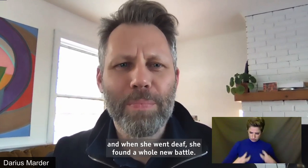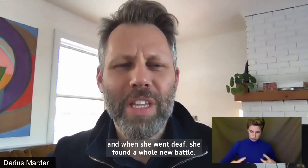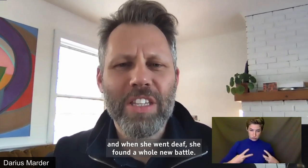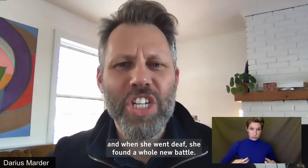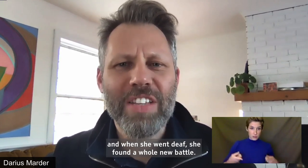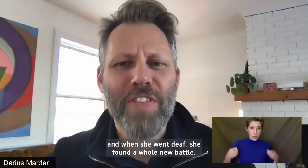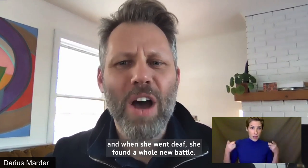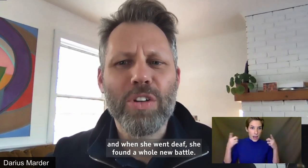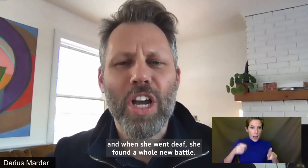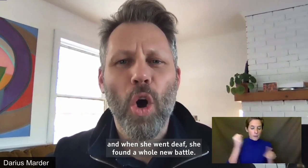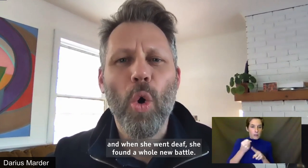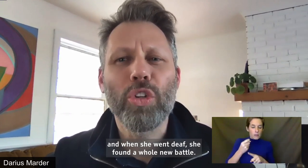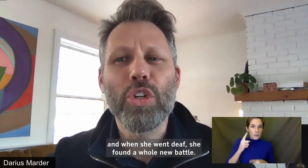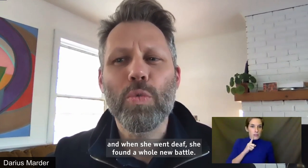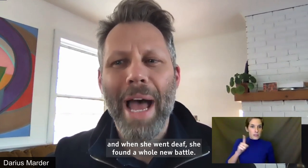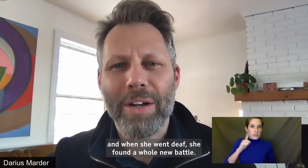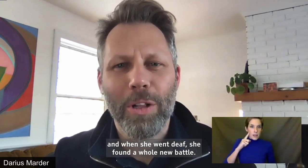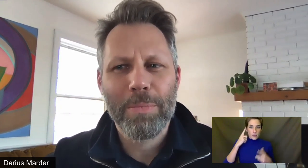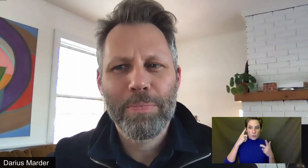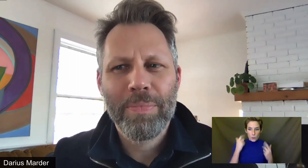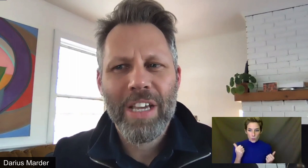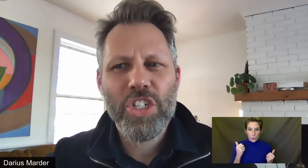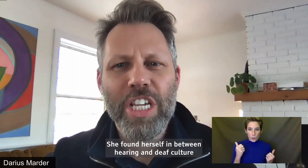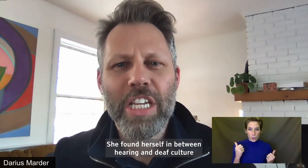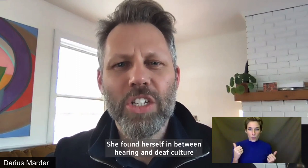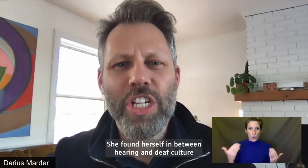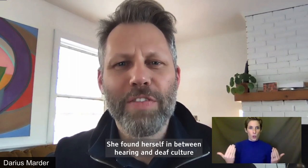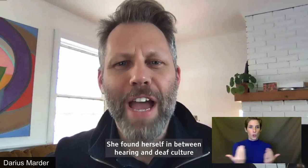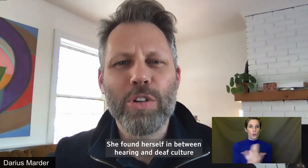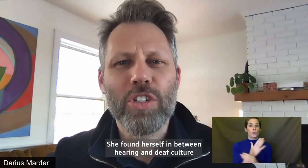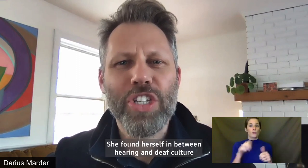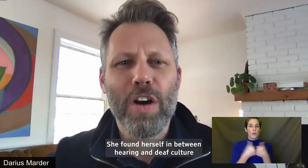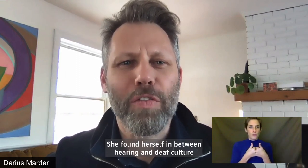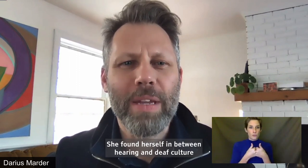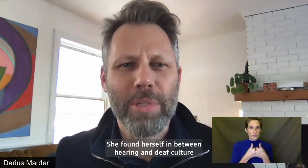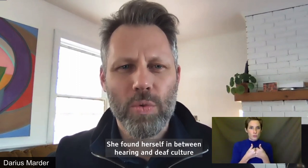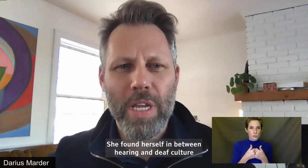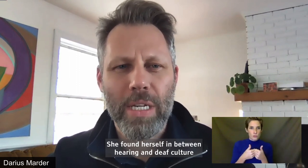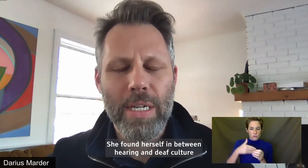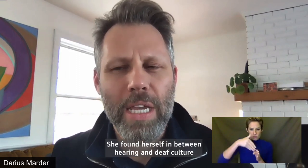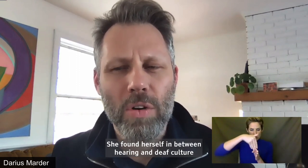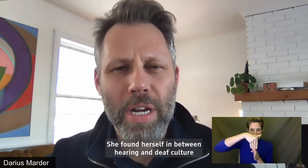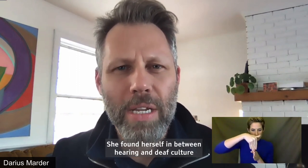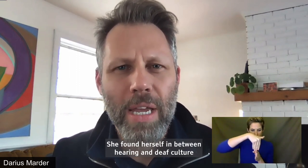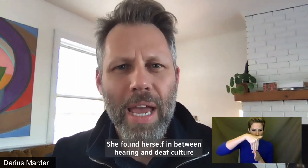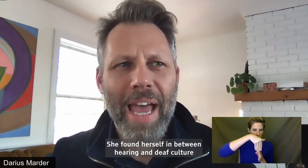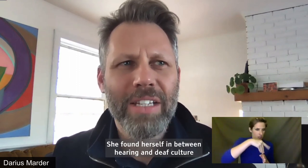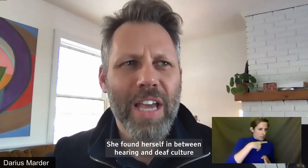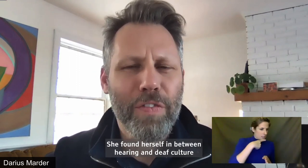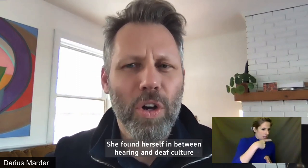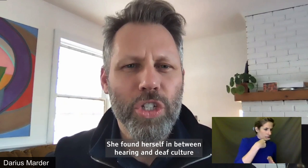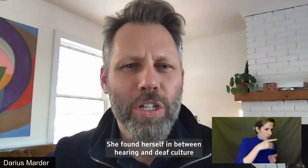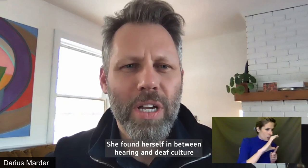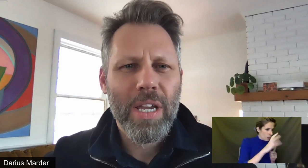deaf, she found a whole new battle. She found herself in between hearing